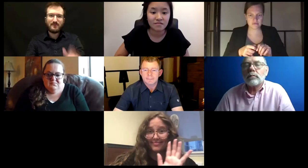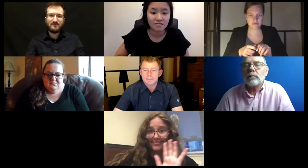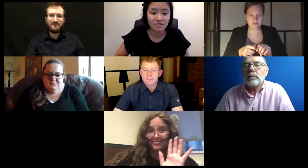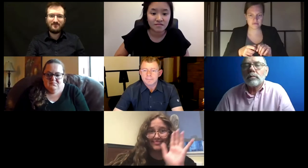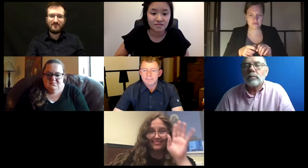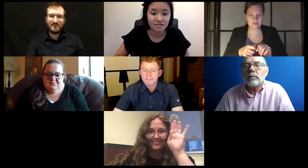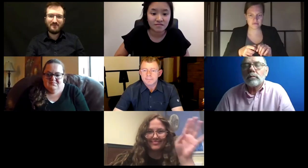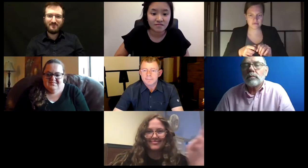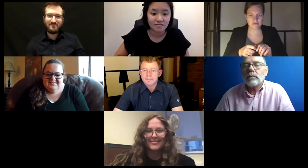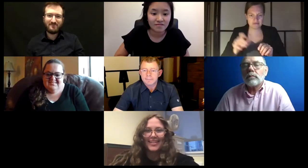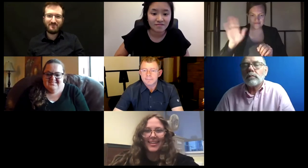Hi.